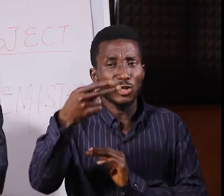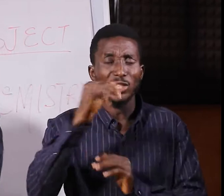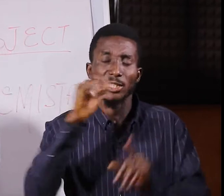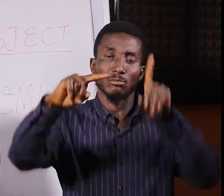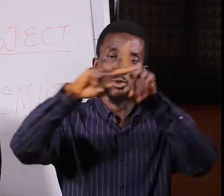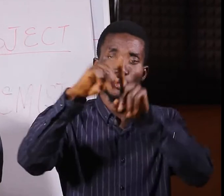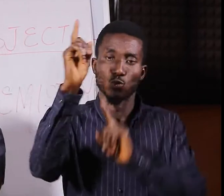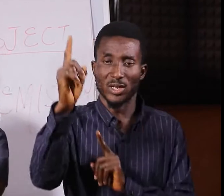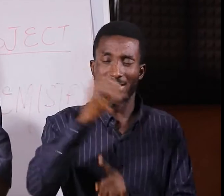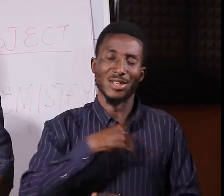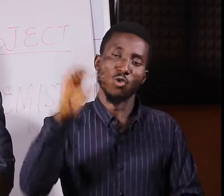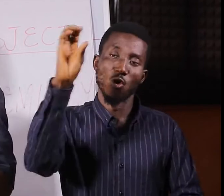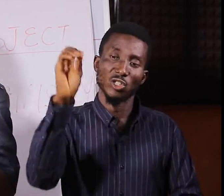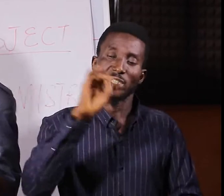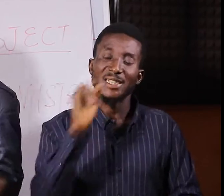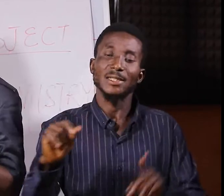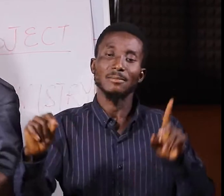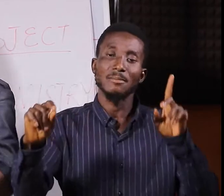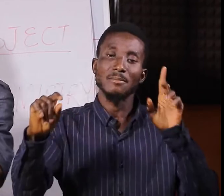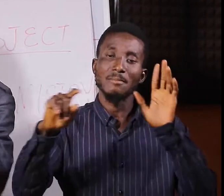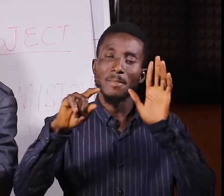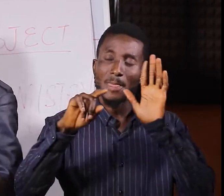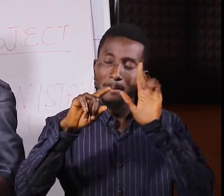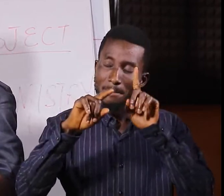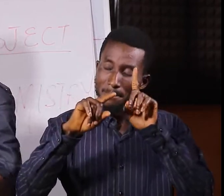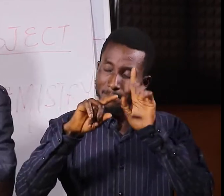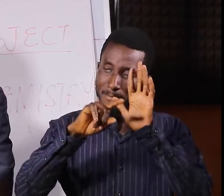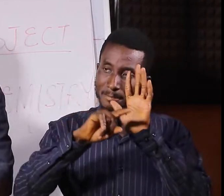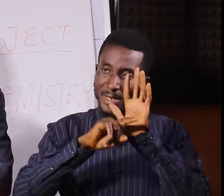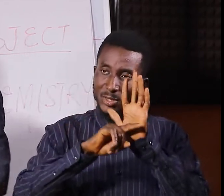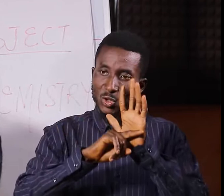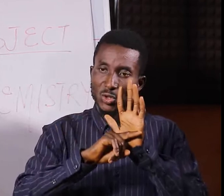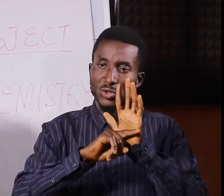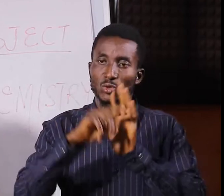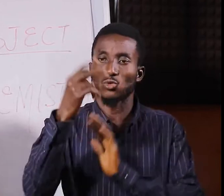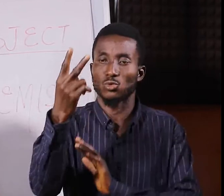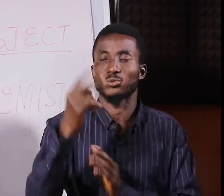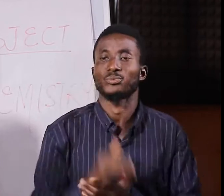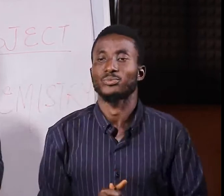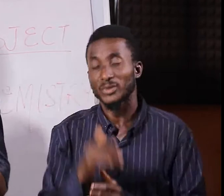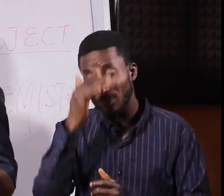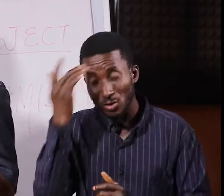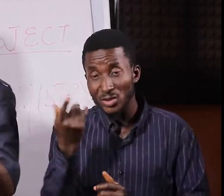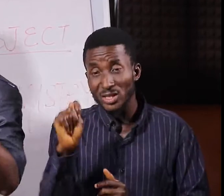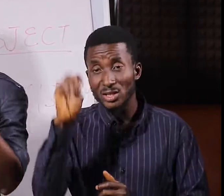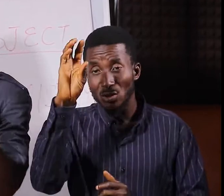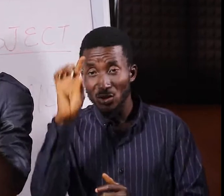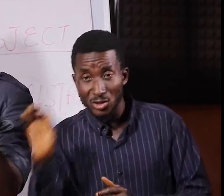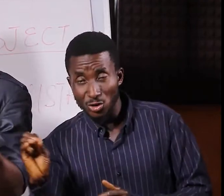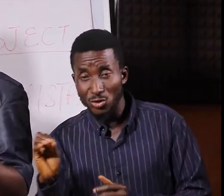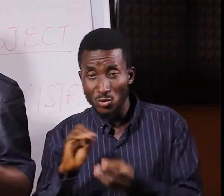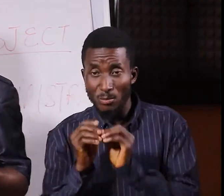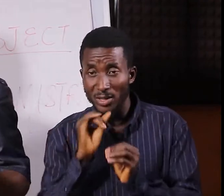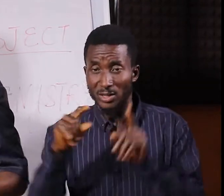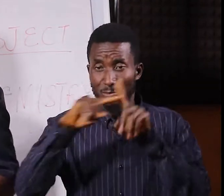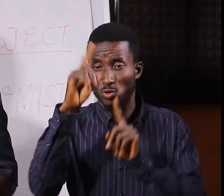is -2. Hydrogen is +1 and oxygen is -2. Because the oxidation number of hydrogen is +1,